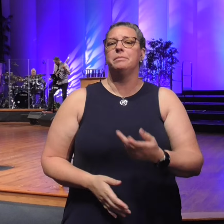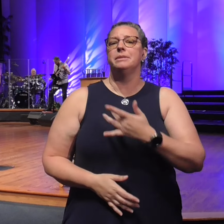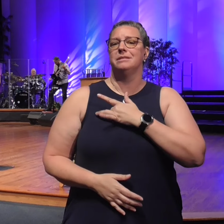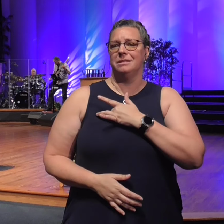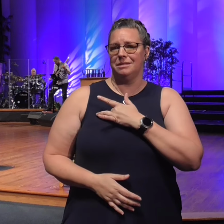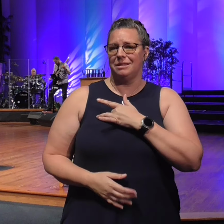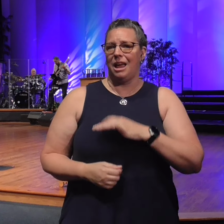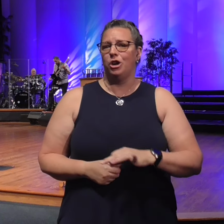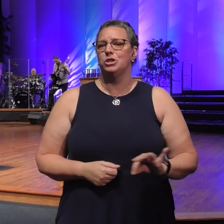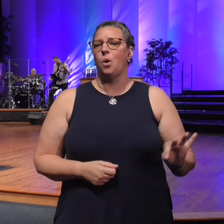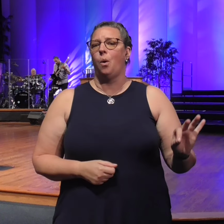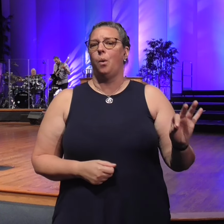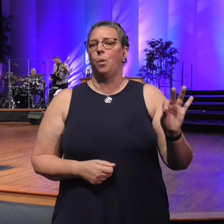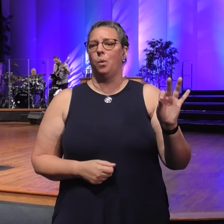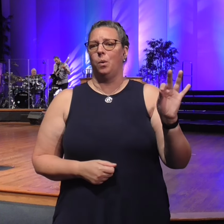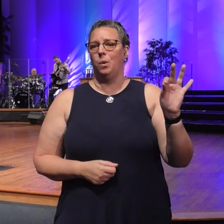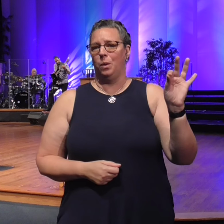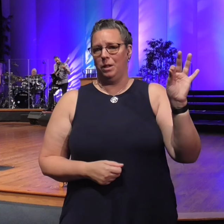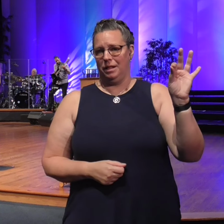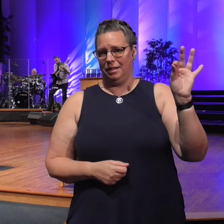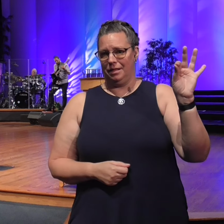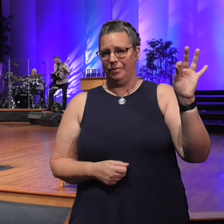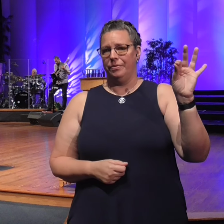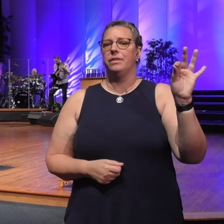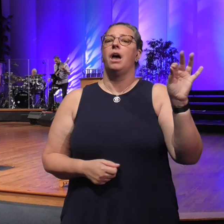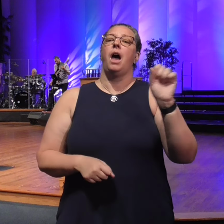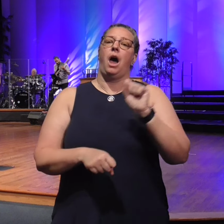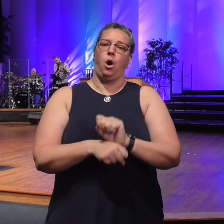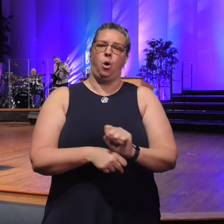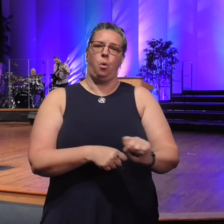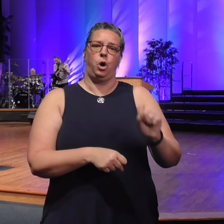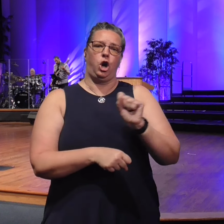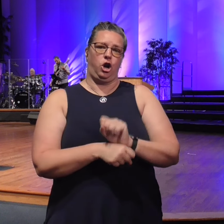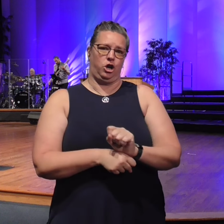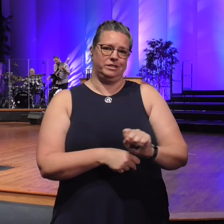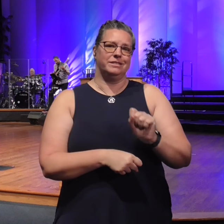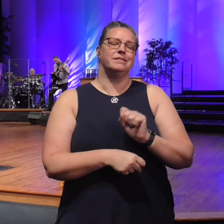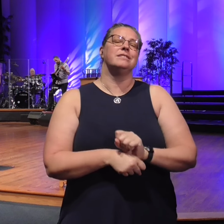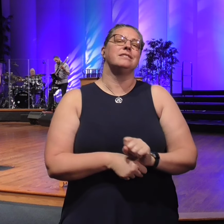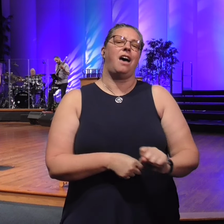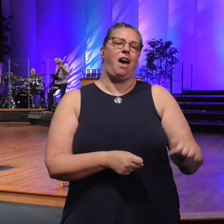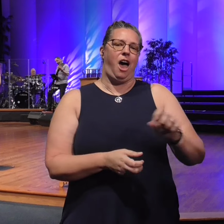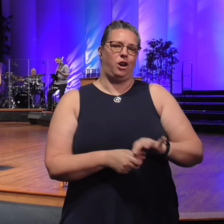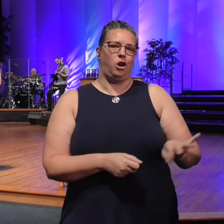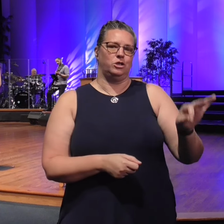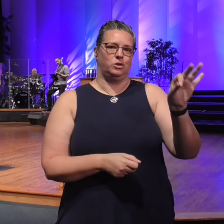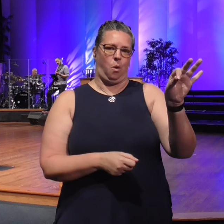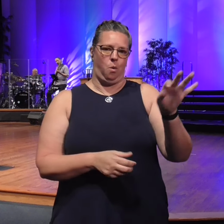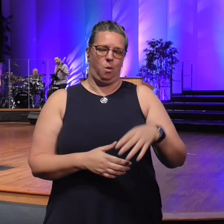our soul, our work and our souls.